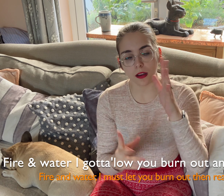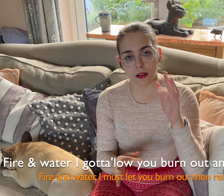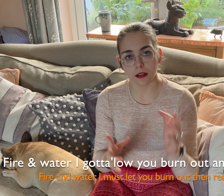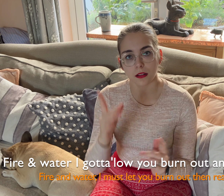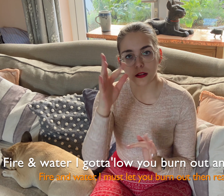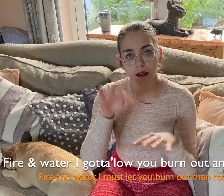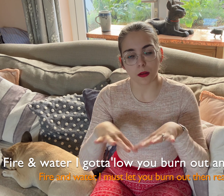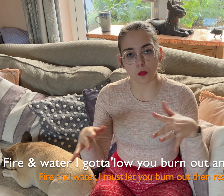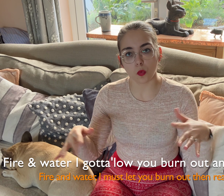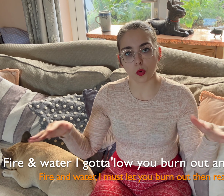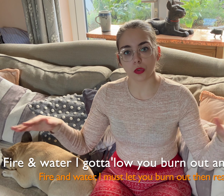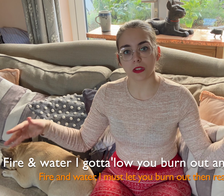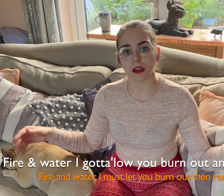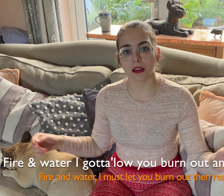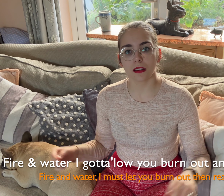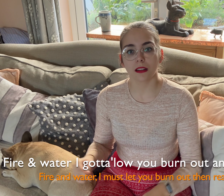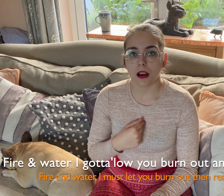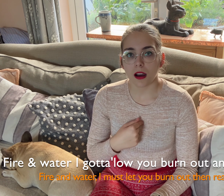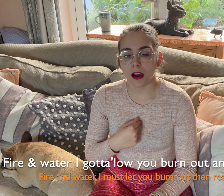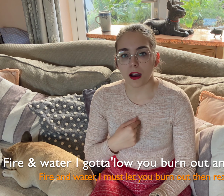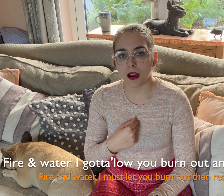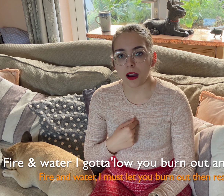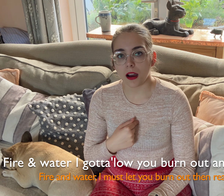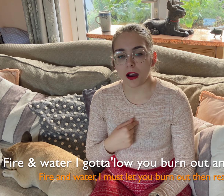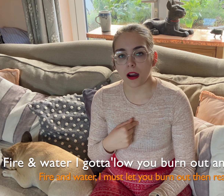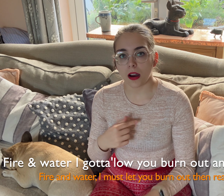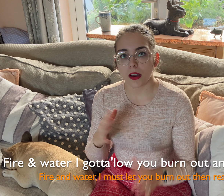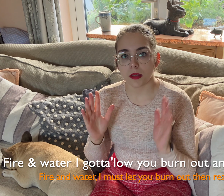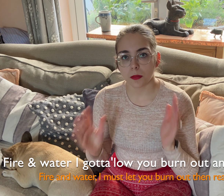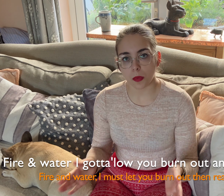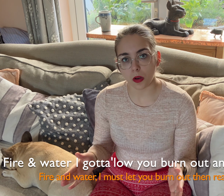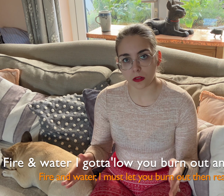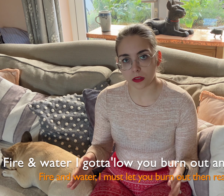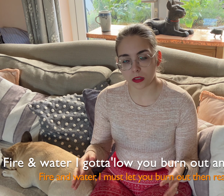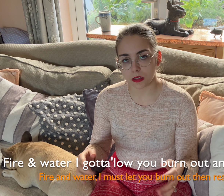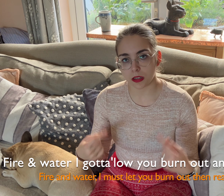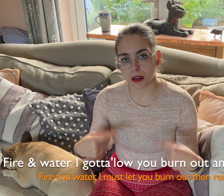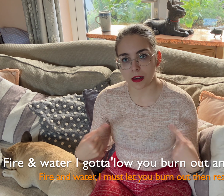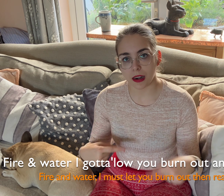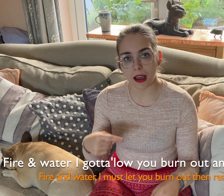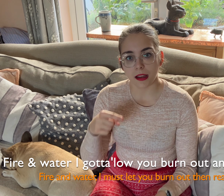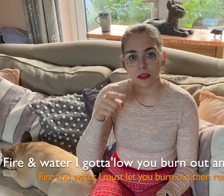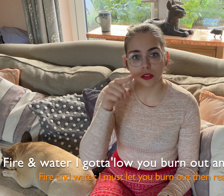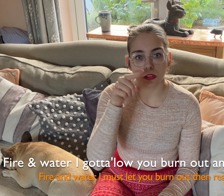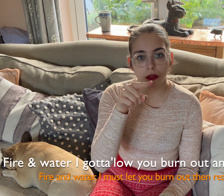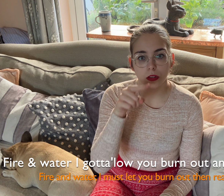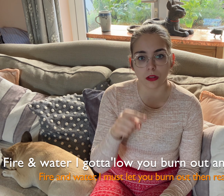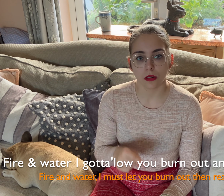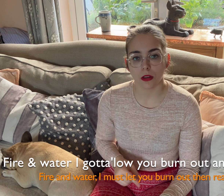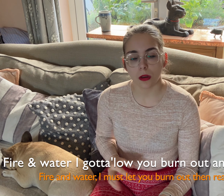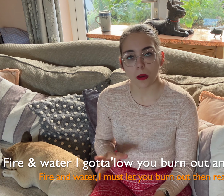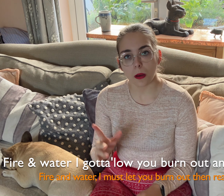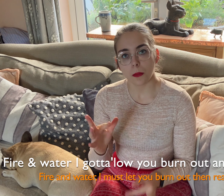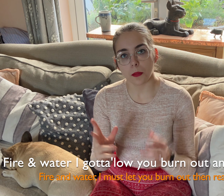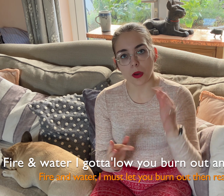and water fire. I must let you burn